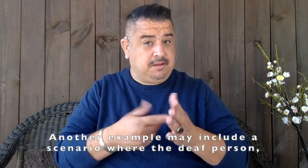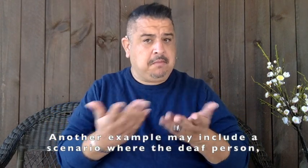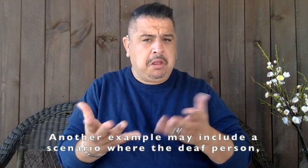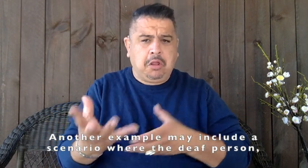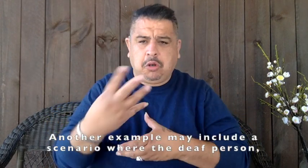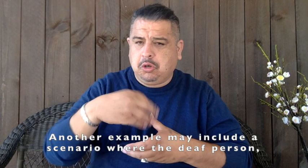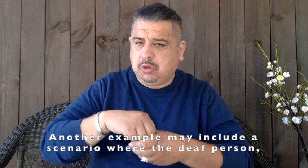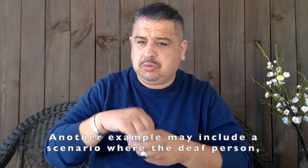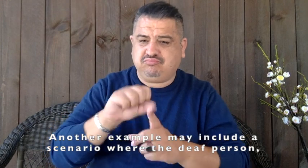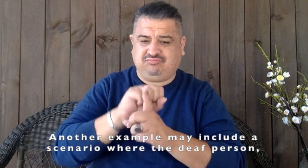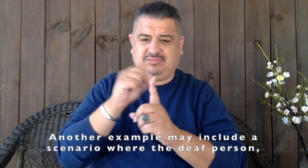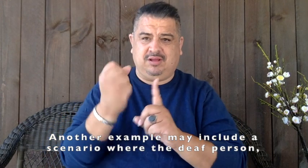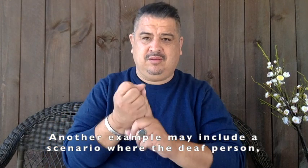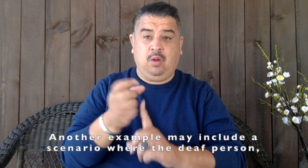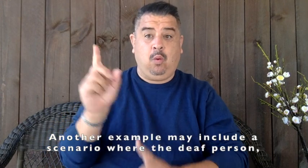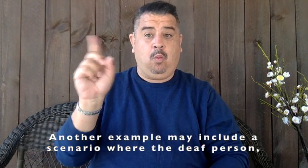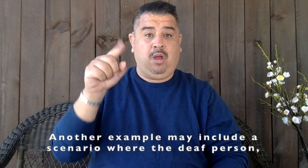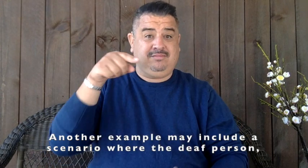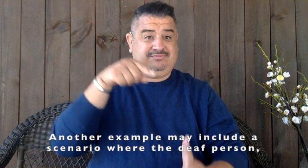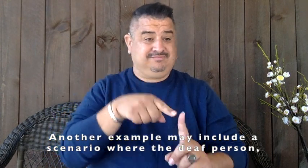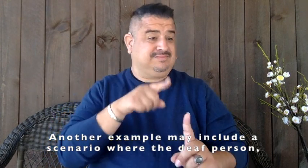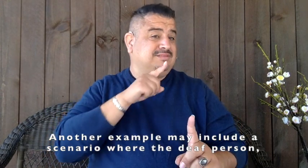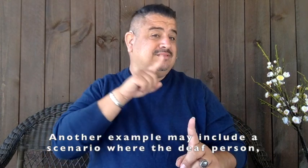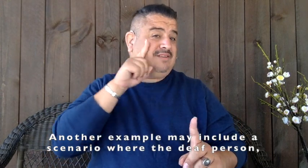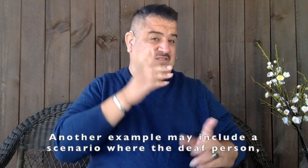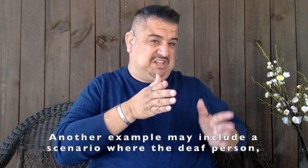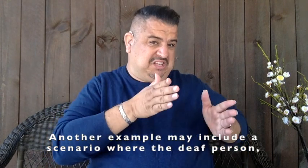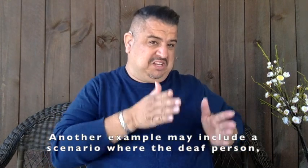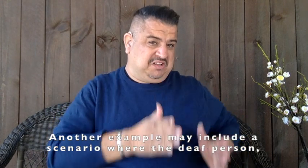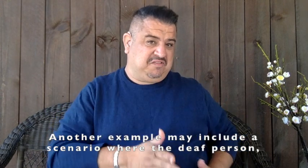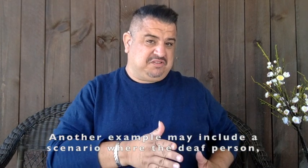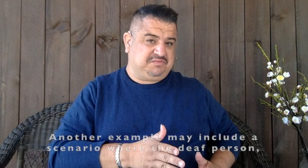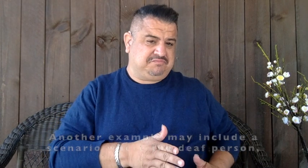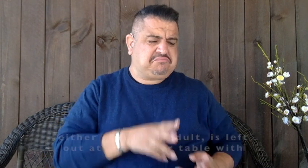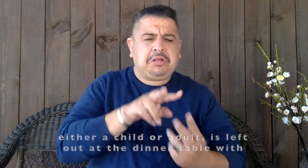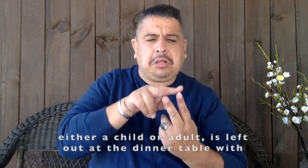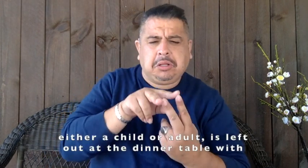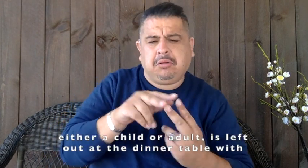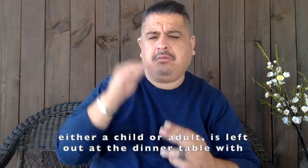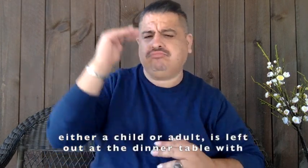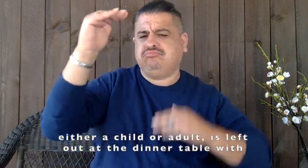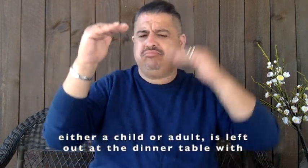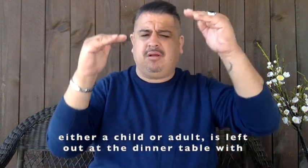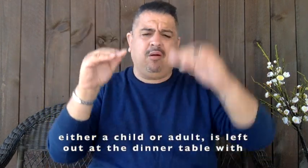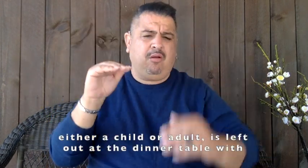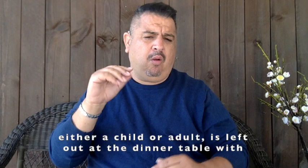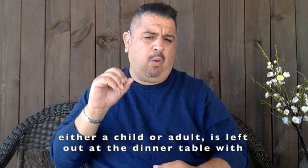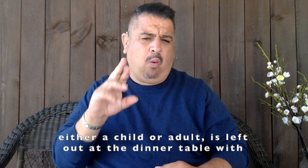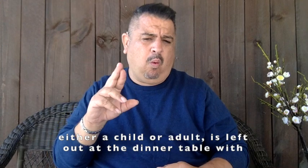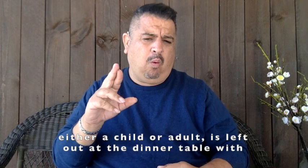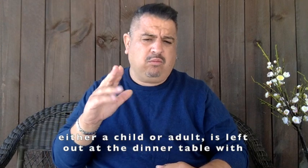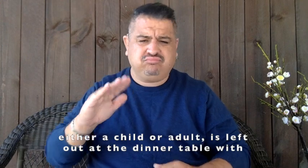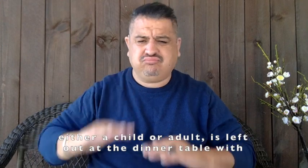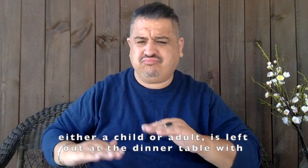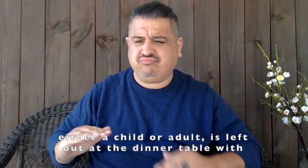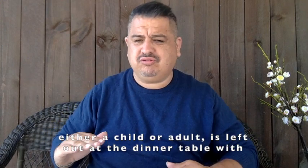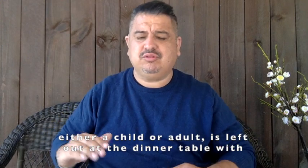Another example may include a scenario where the deaf person, either a child or adult, is left out at the